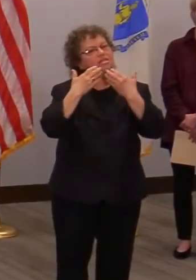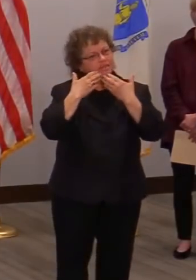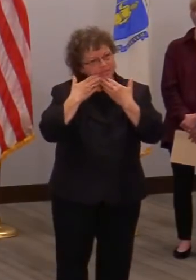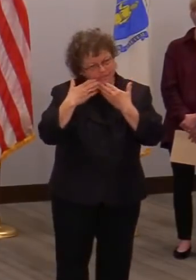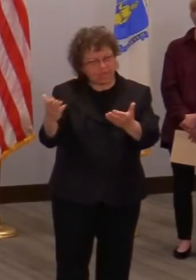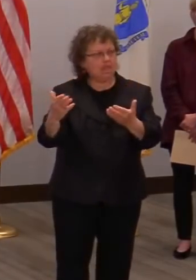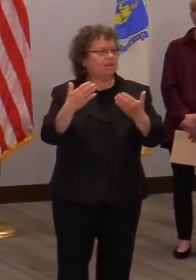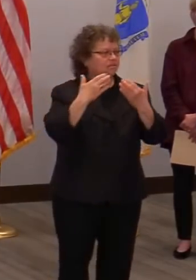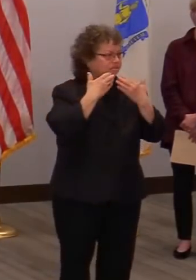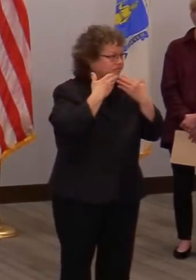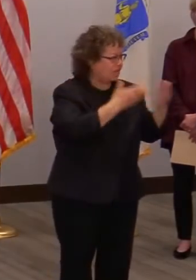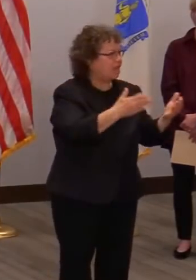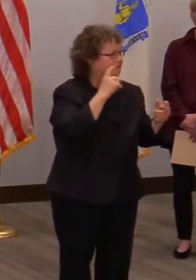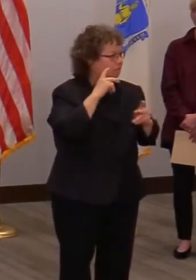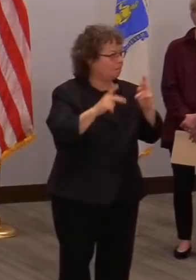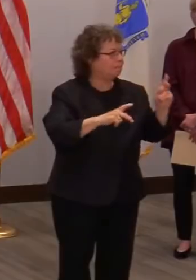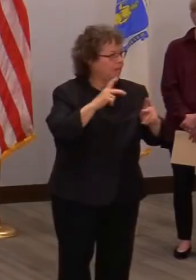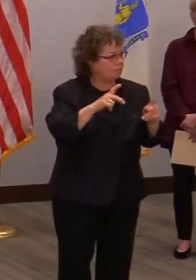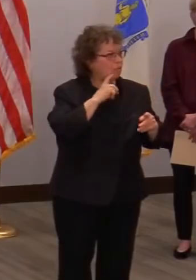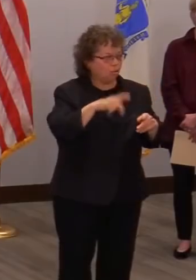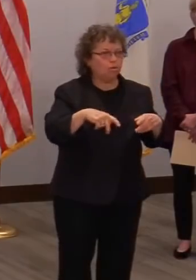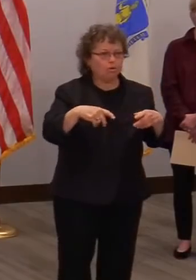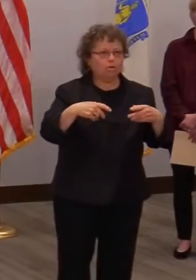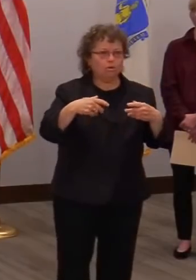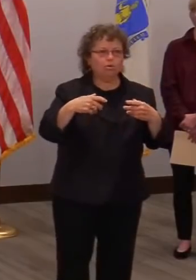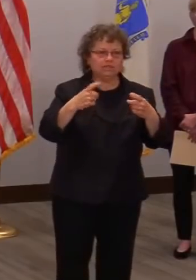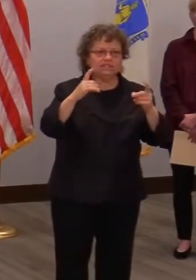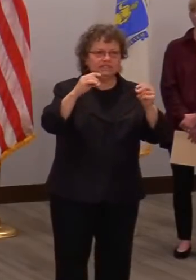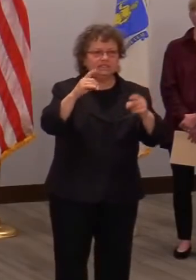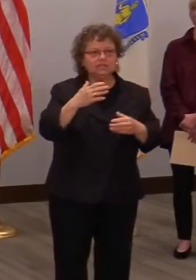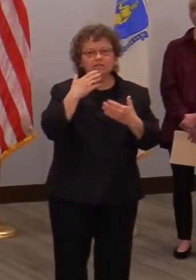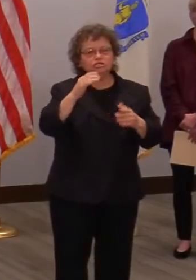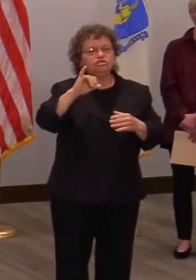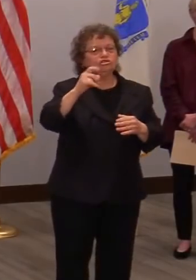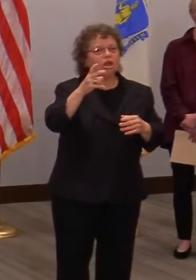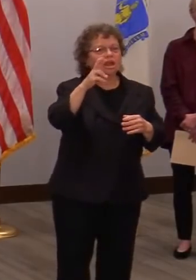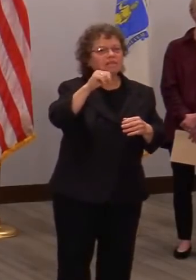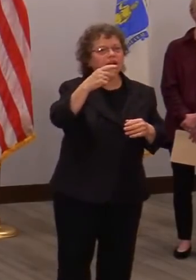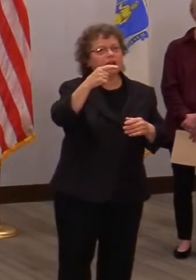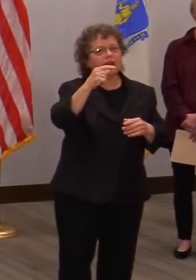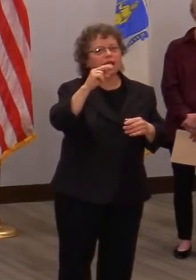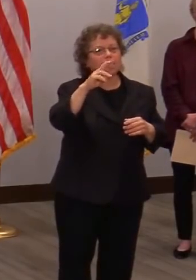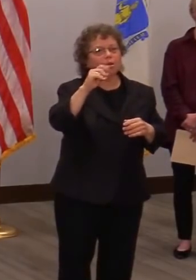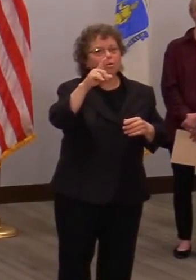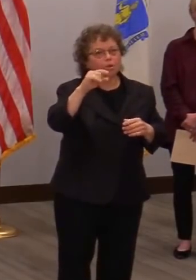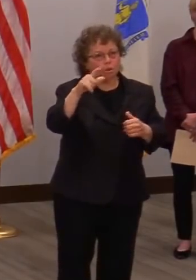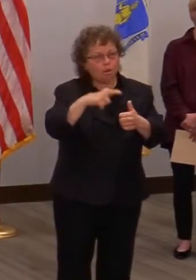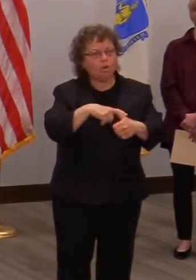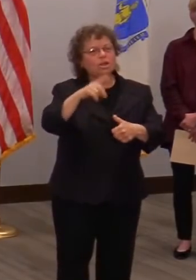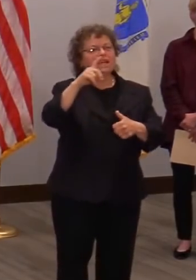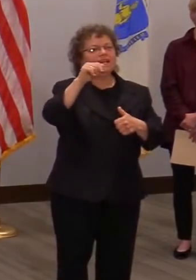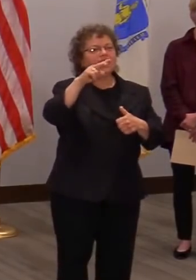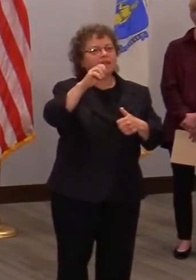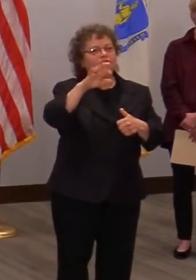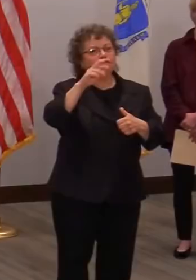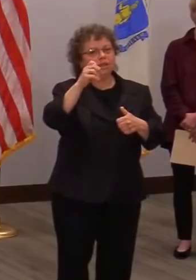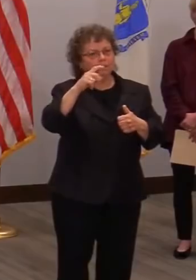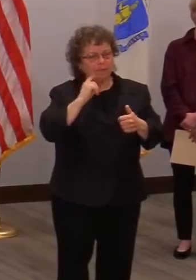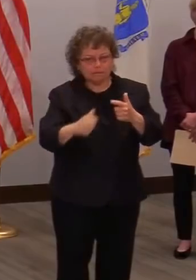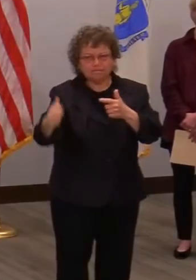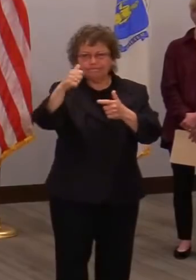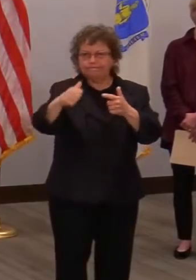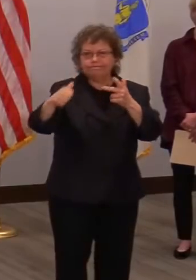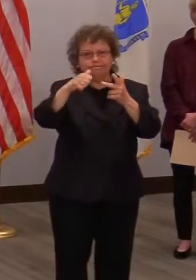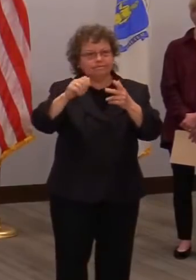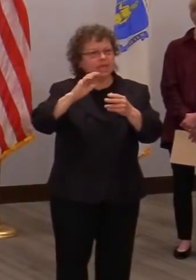to my colleagues who made it happen, some of whom are here today. Jonathan Galula, our Chief Operating Officer, Dave Friedman, Zineb Curran, thank you